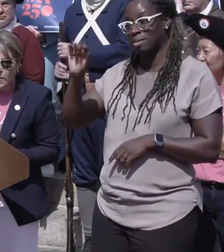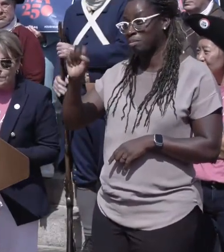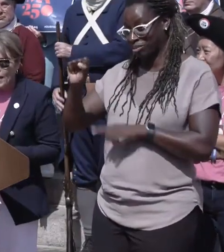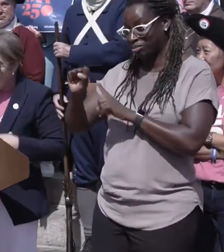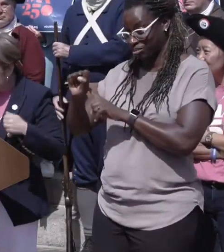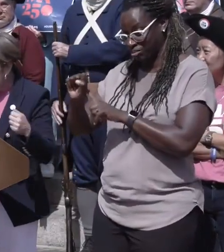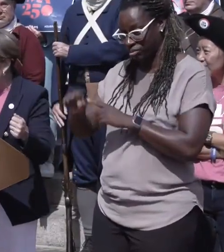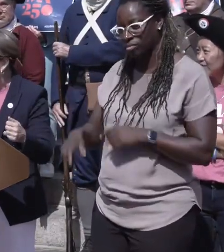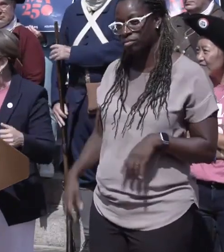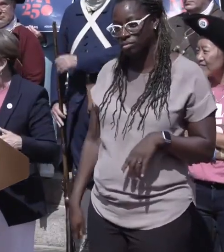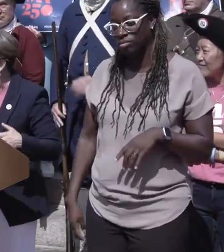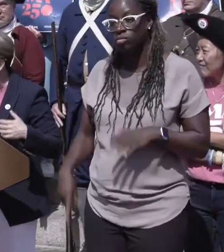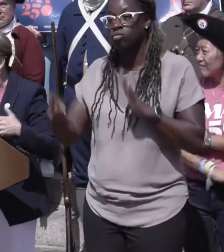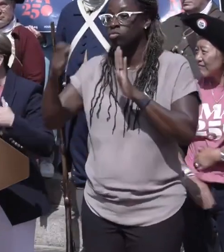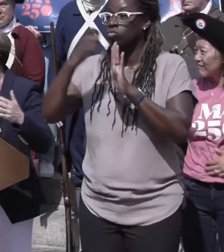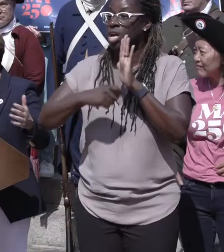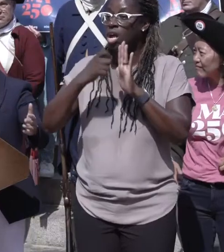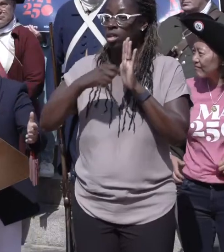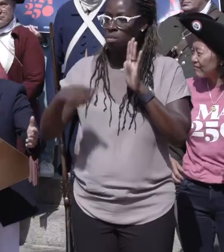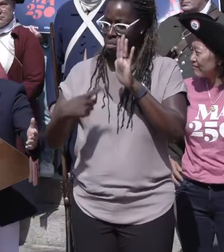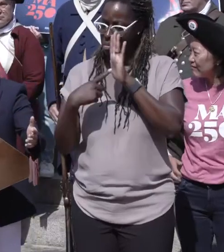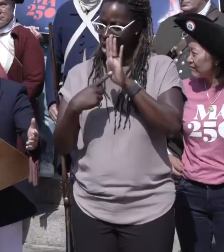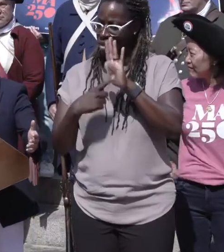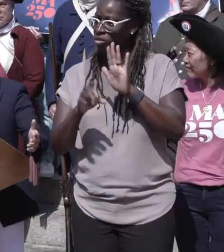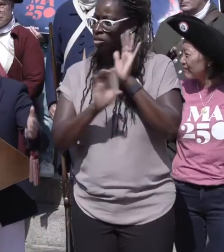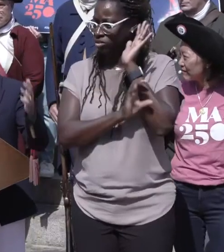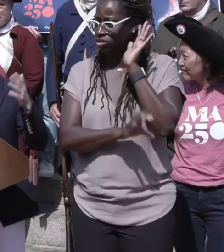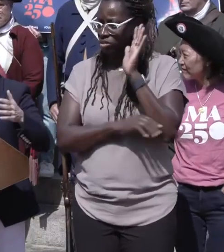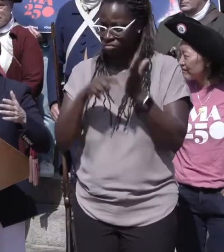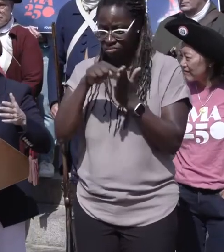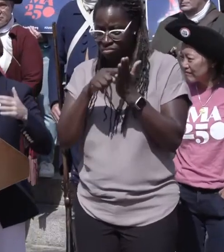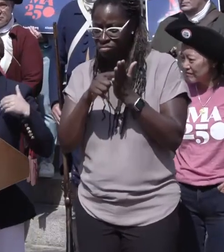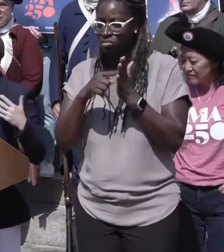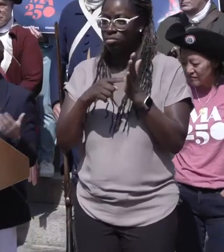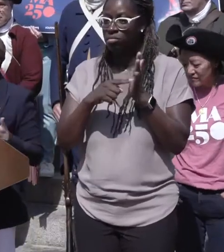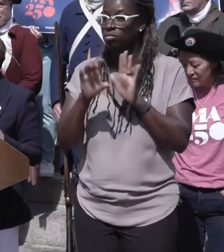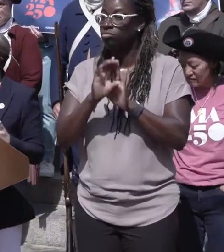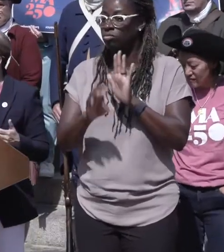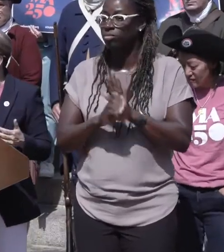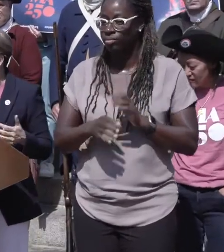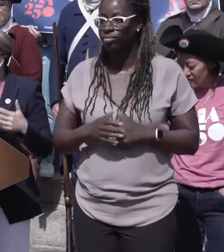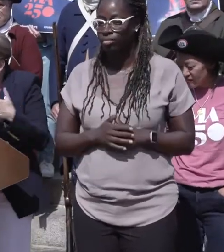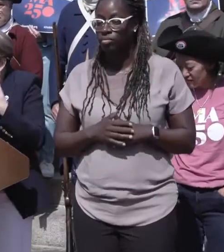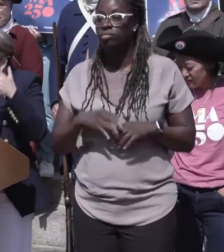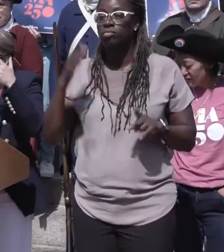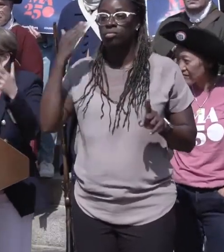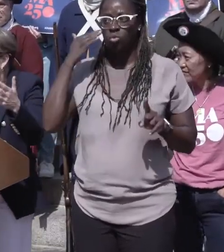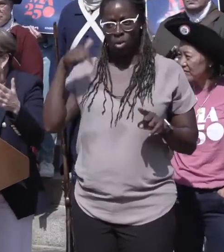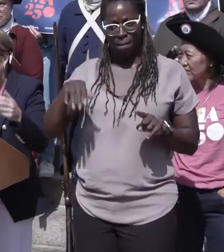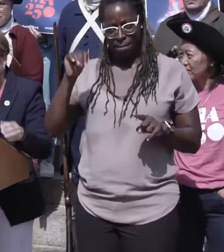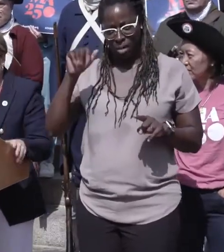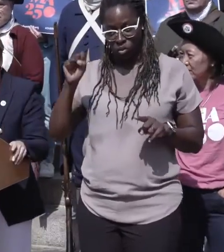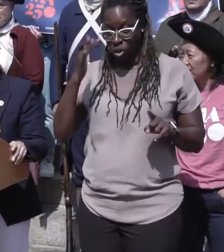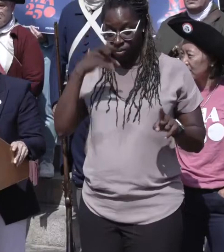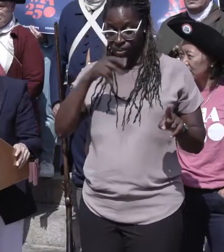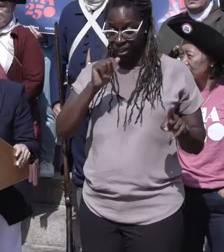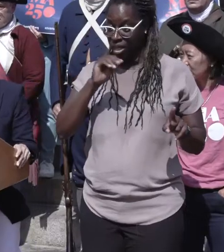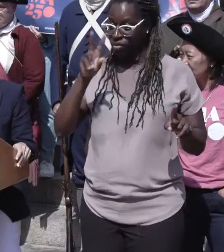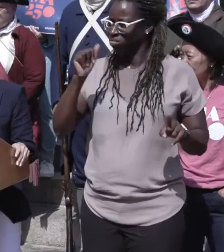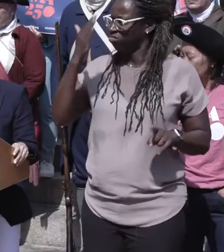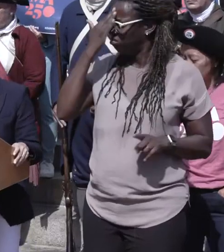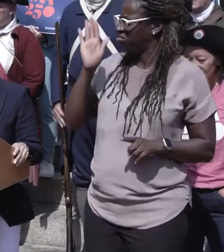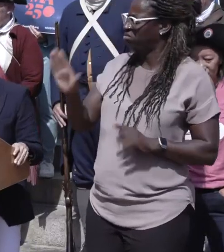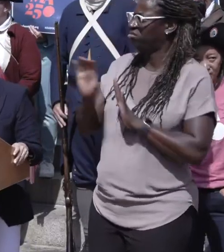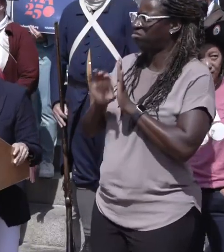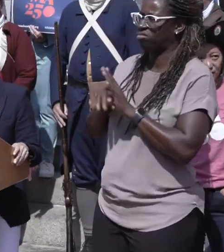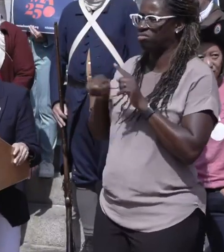So everybody's hustling. Everybody in their states knows what an economic boon it is